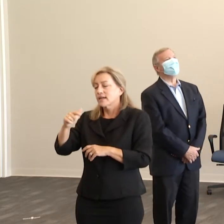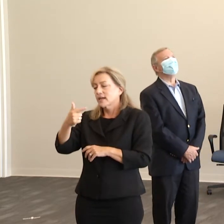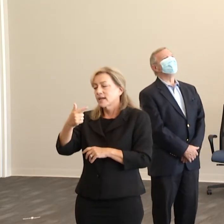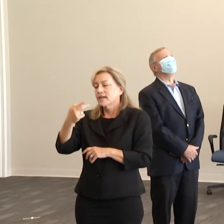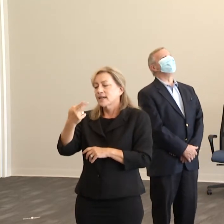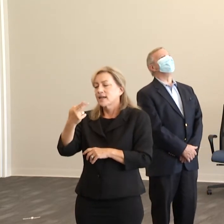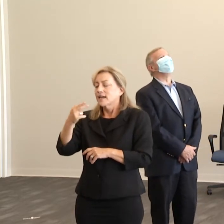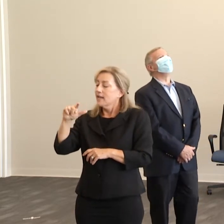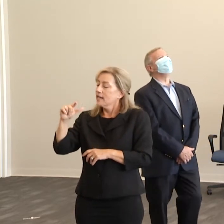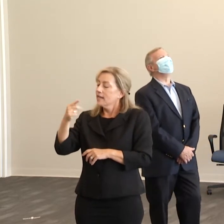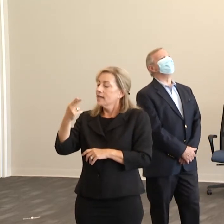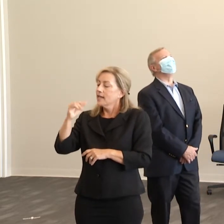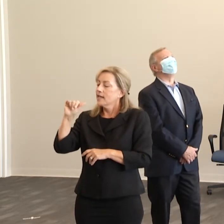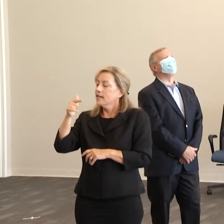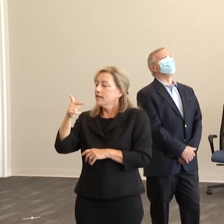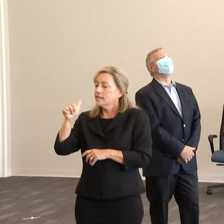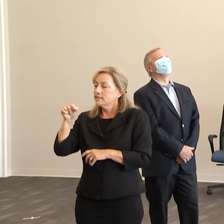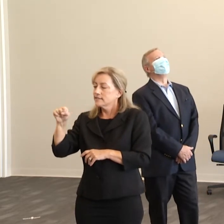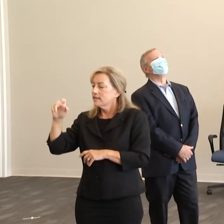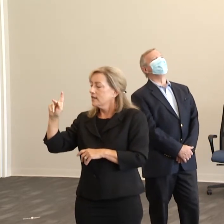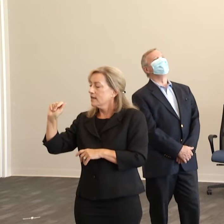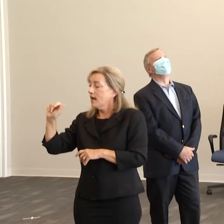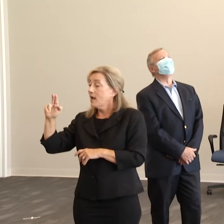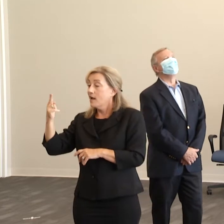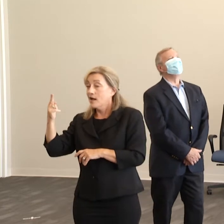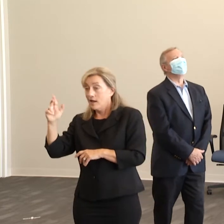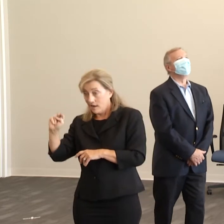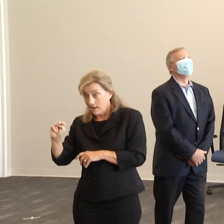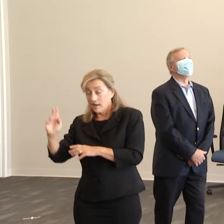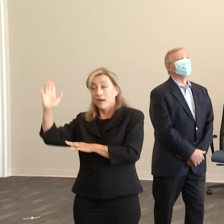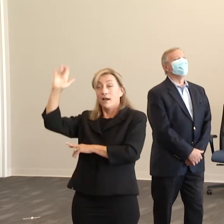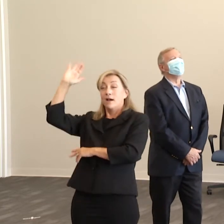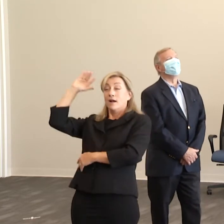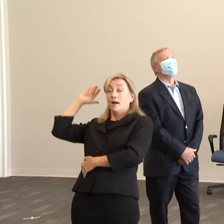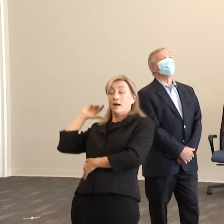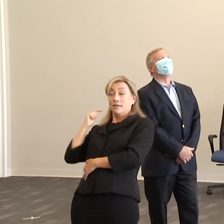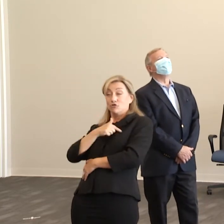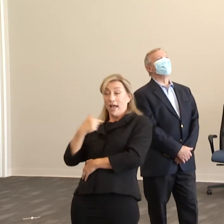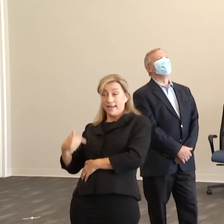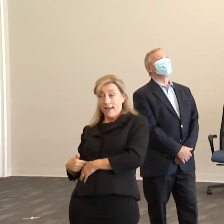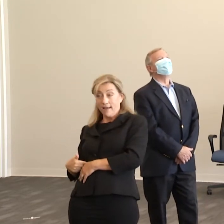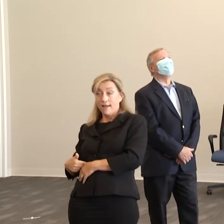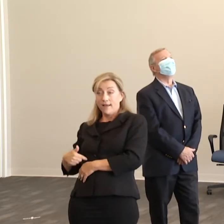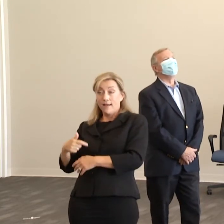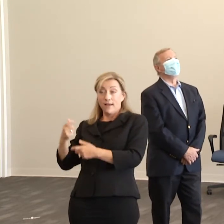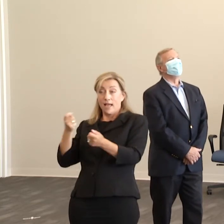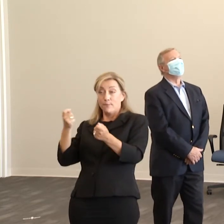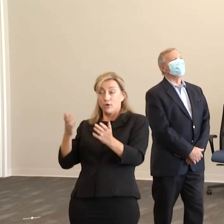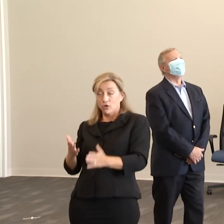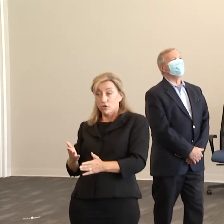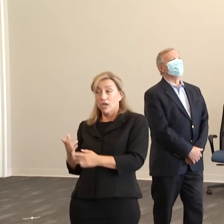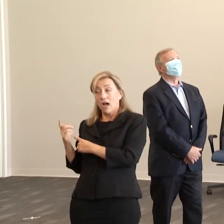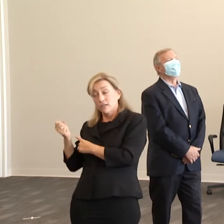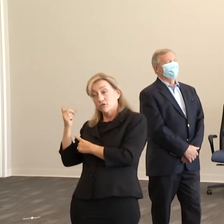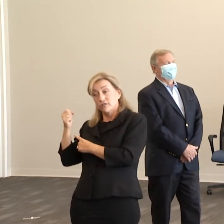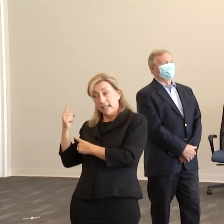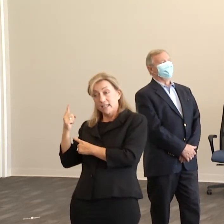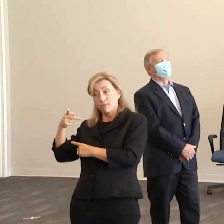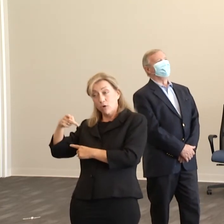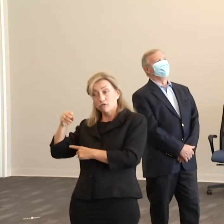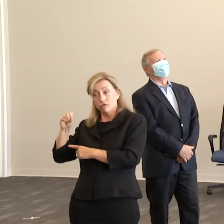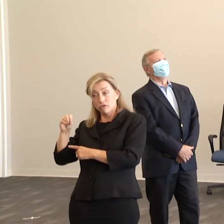could understand the importance of the Postal Service, why can't Mitch, the